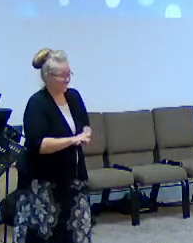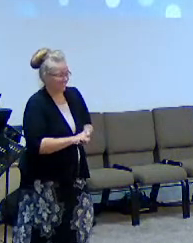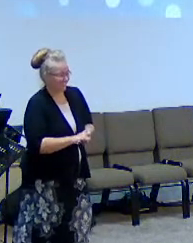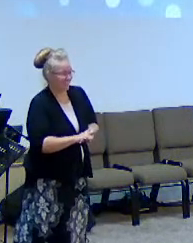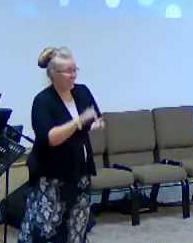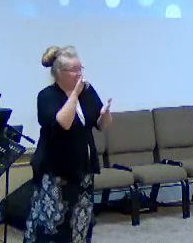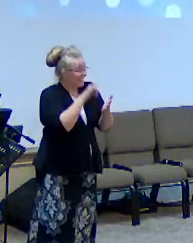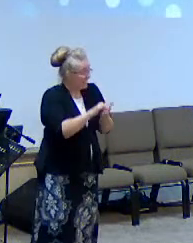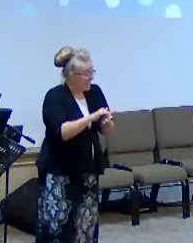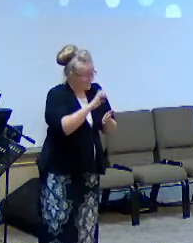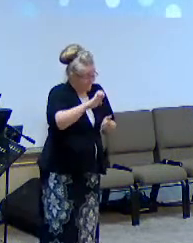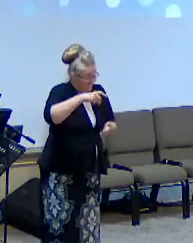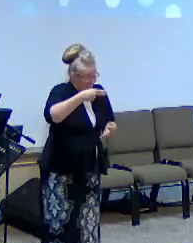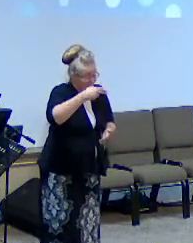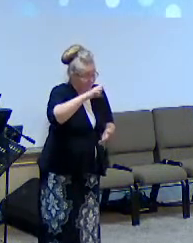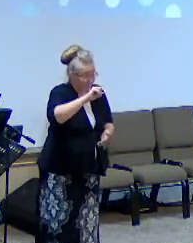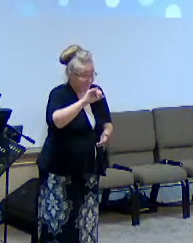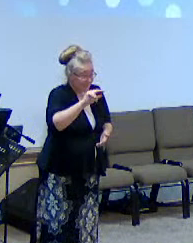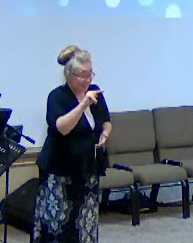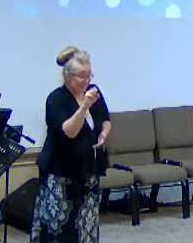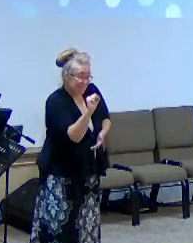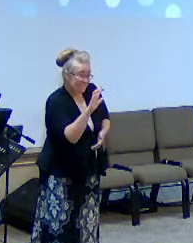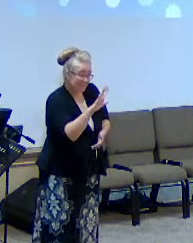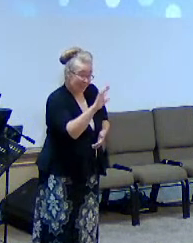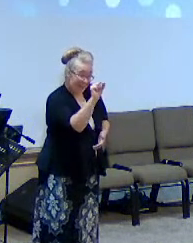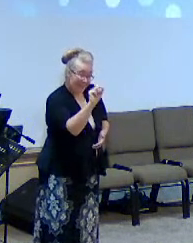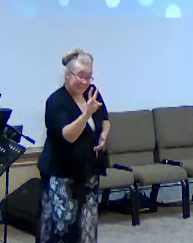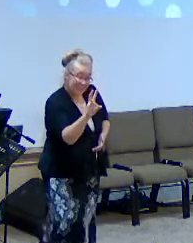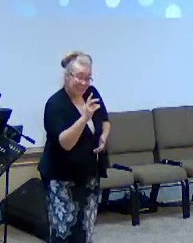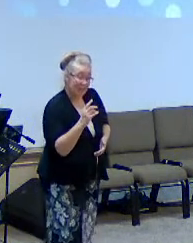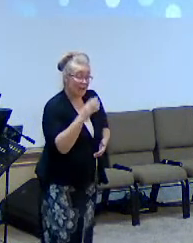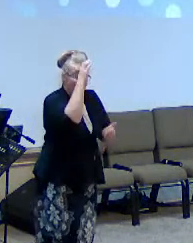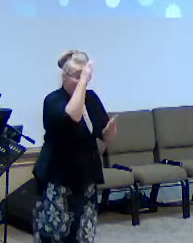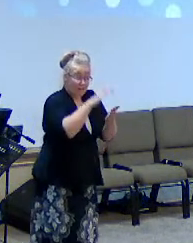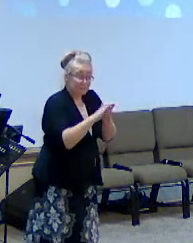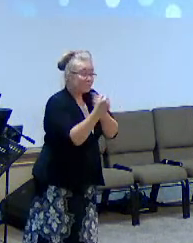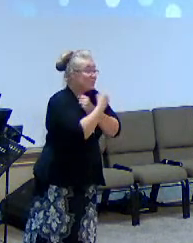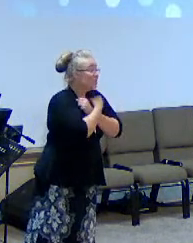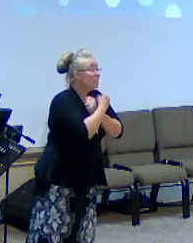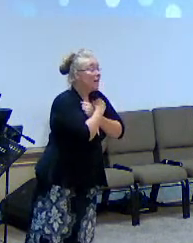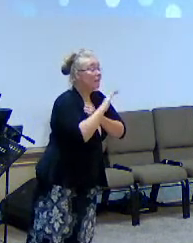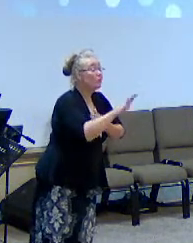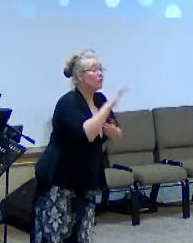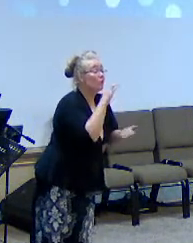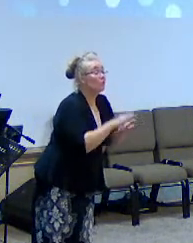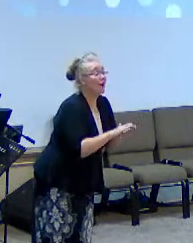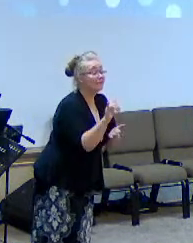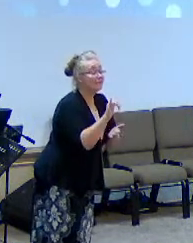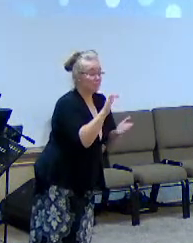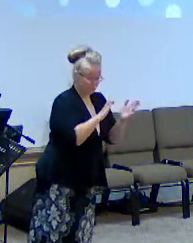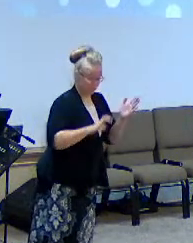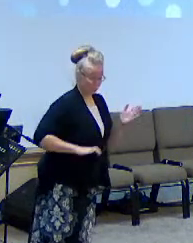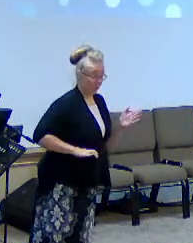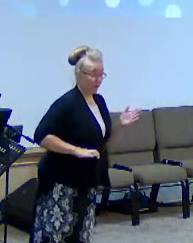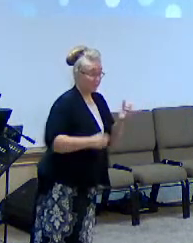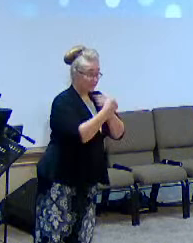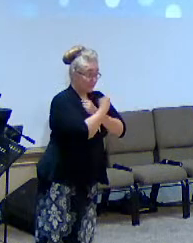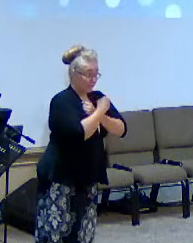That's what Ephesians 5 says. Husbands, love your wives as Christ loved the church, for he gave himself for it.